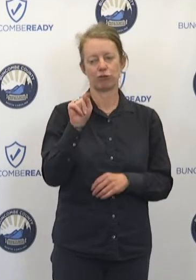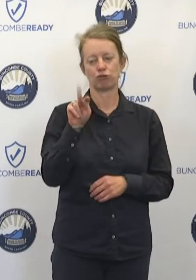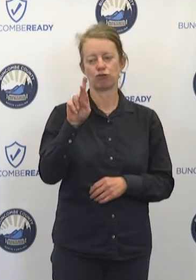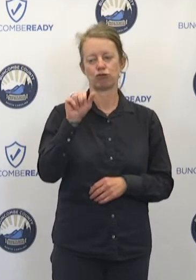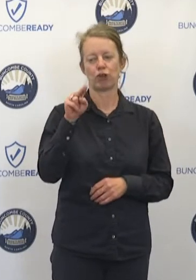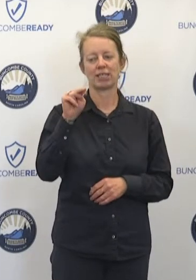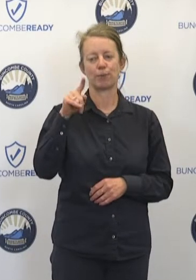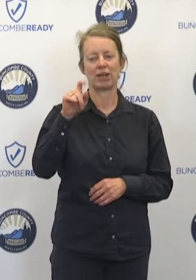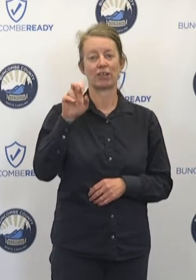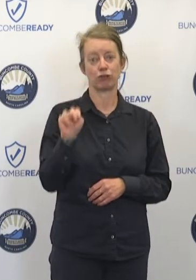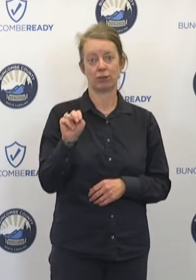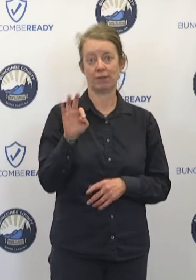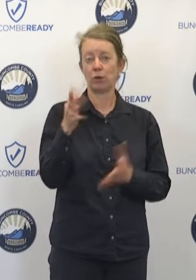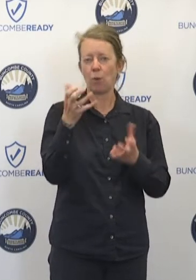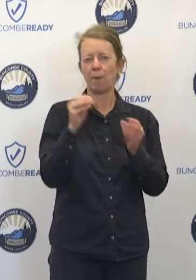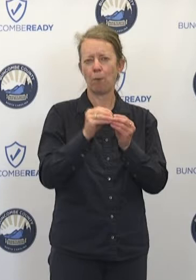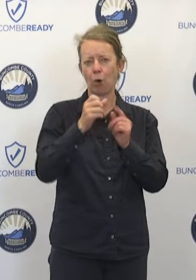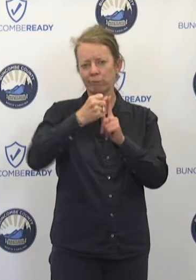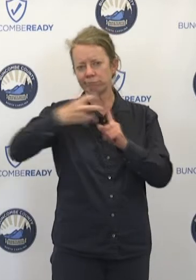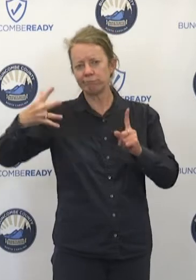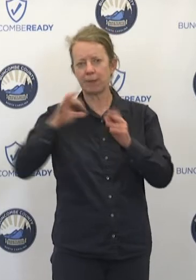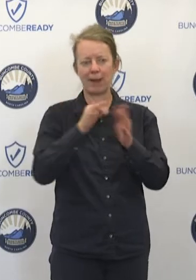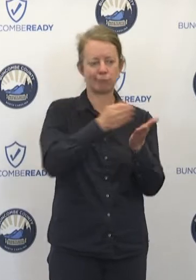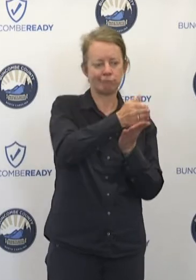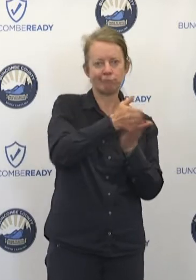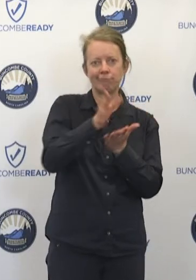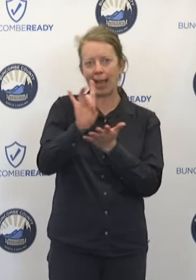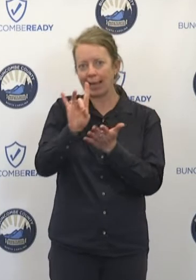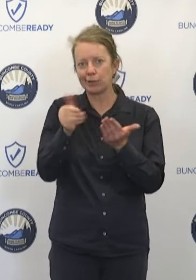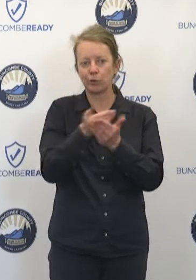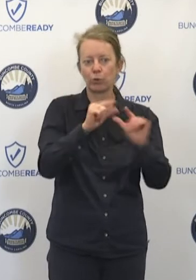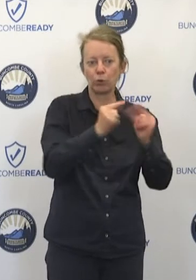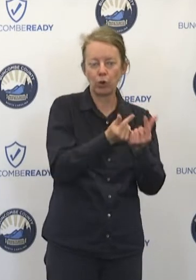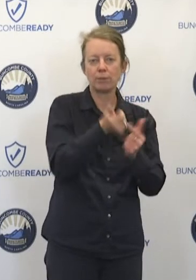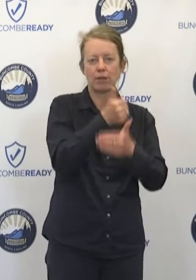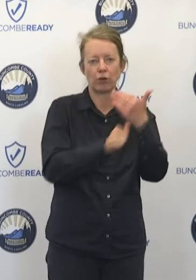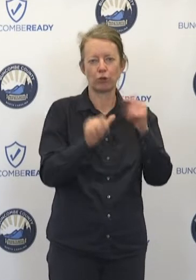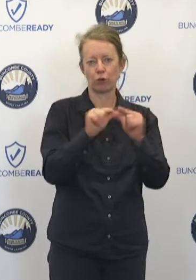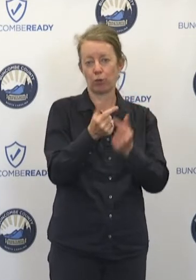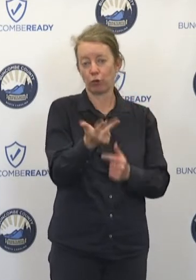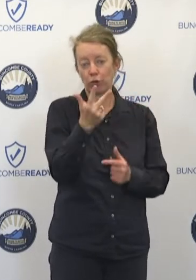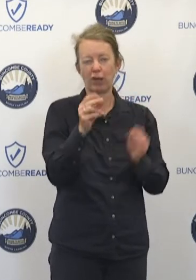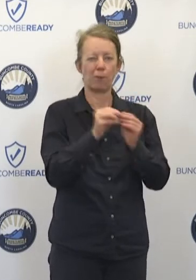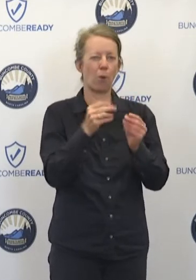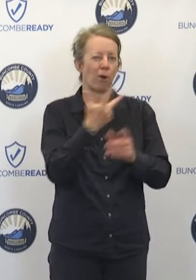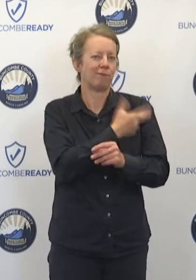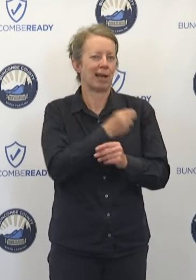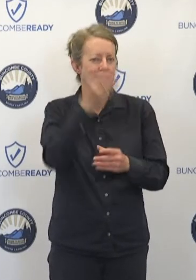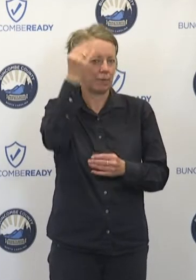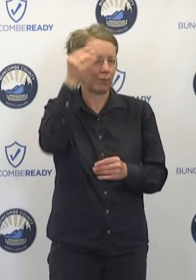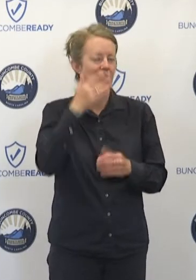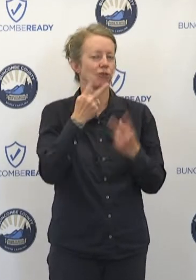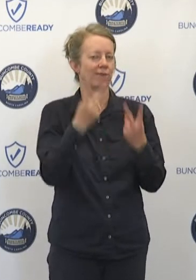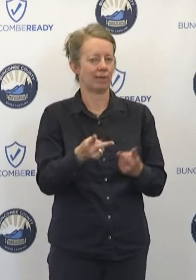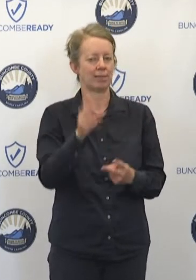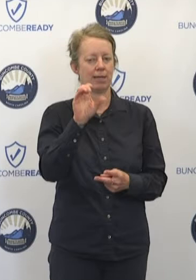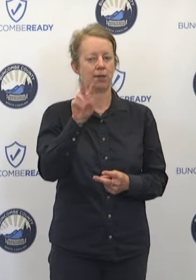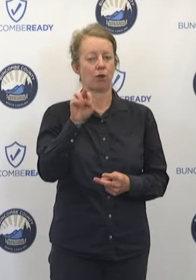For more details on these sectors and other vaccine information, please visit